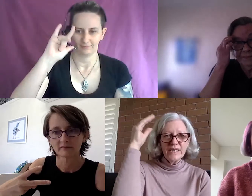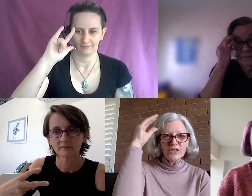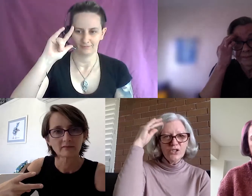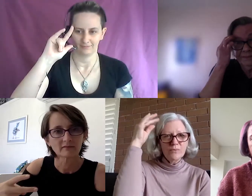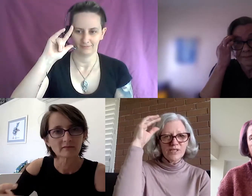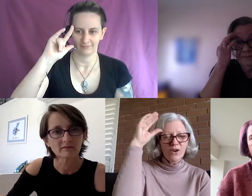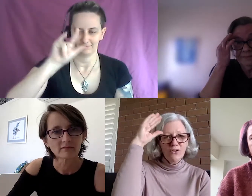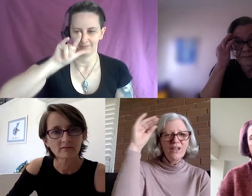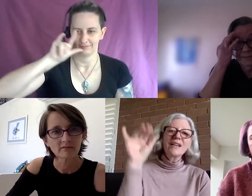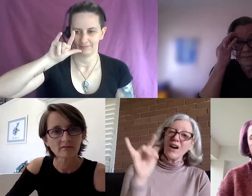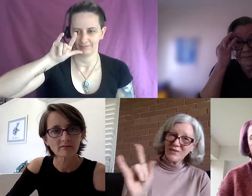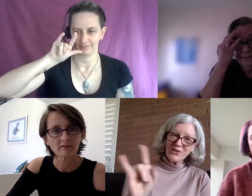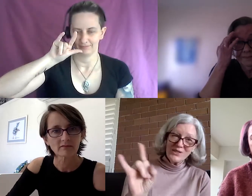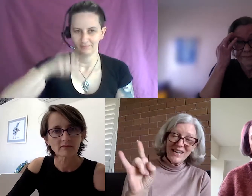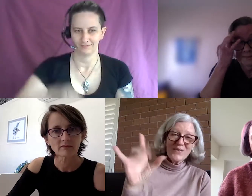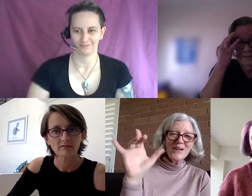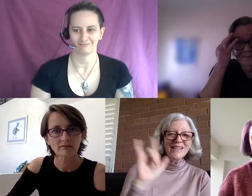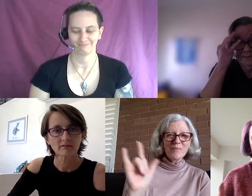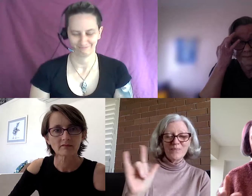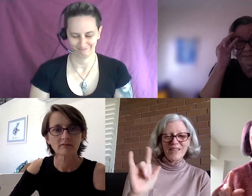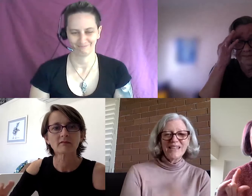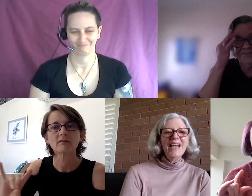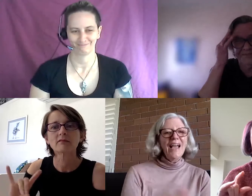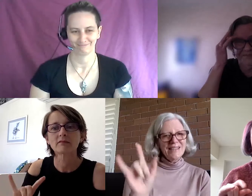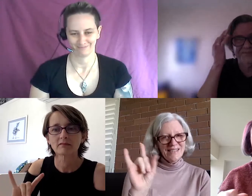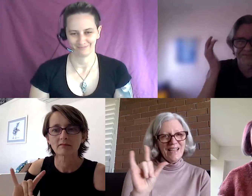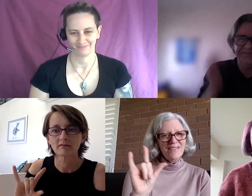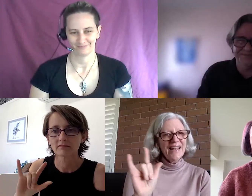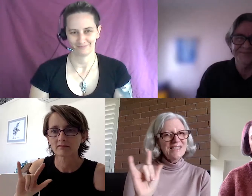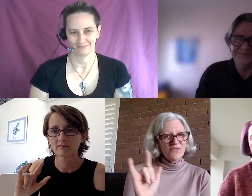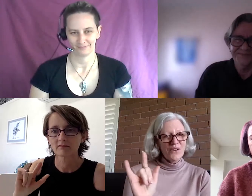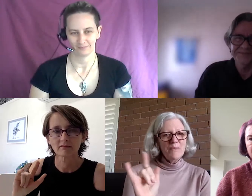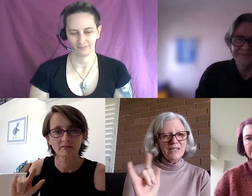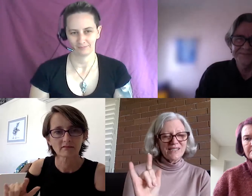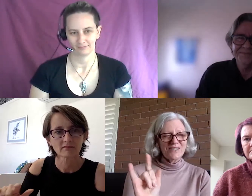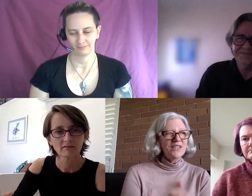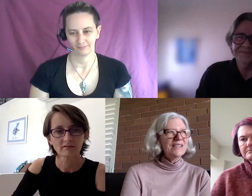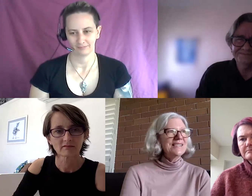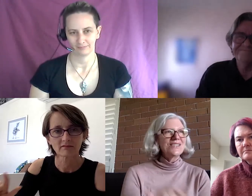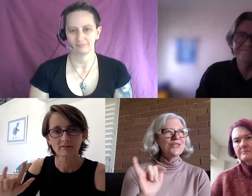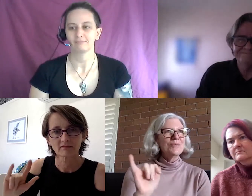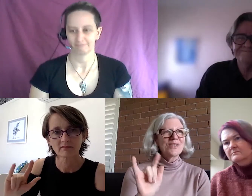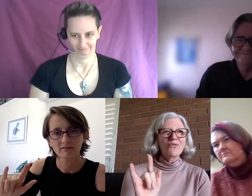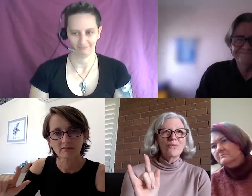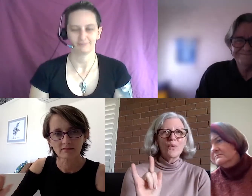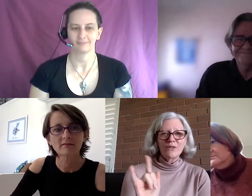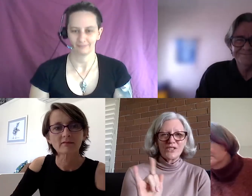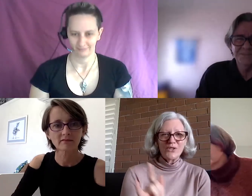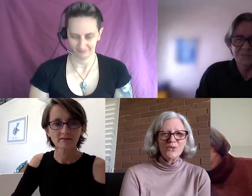in terms of I love you's the other one. Yep, and that has very mixed feelings in terms of where it's